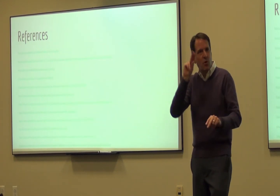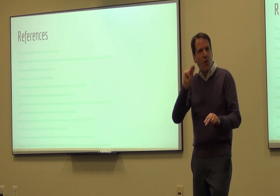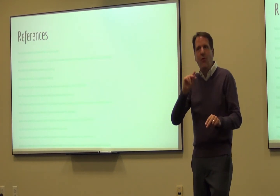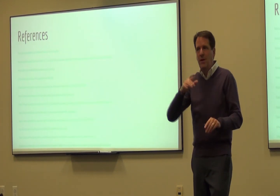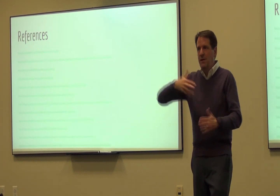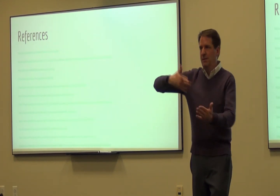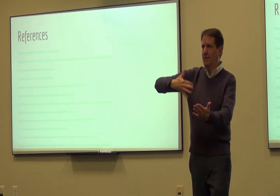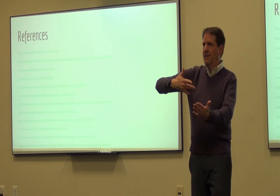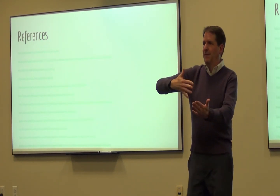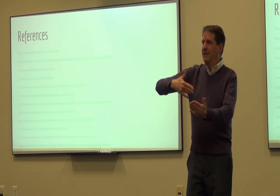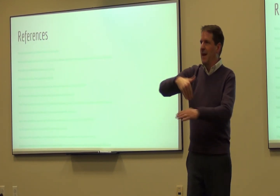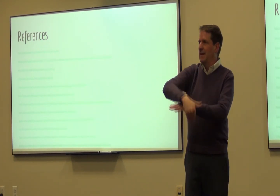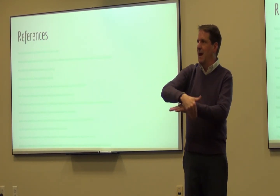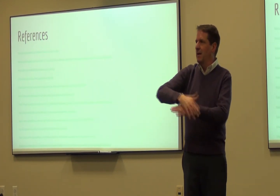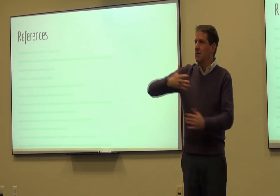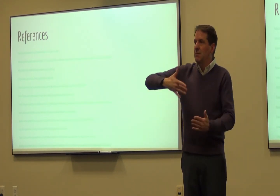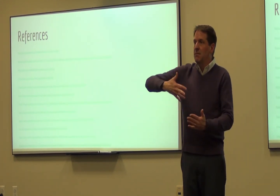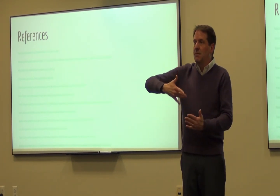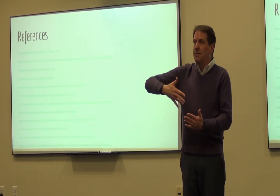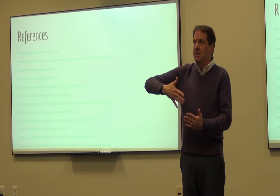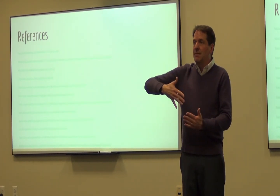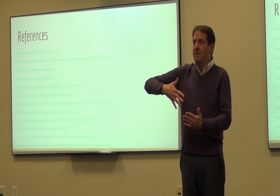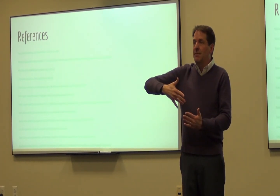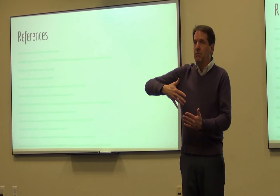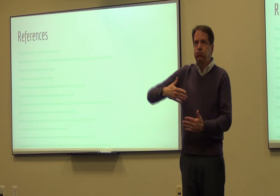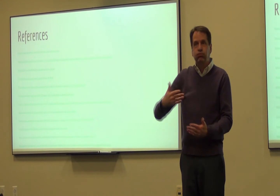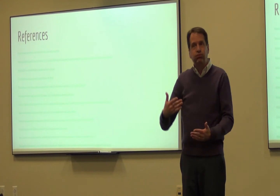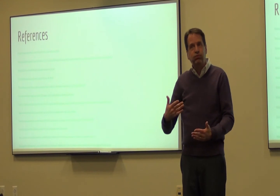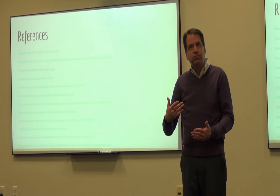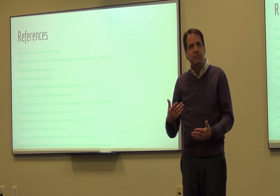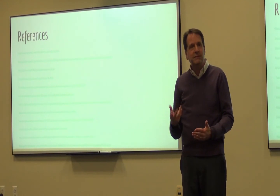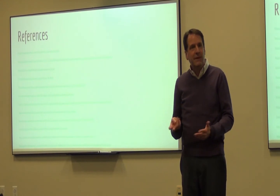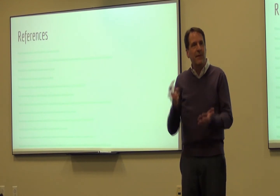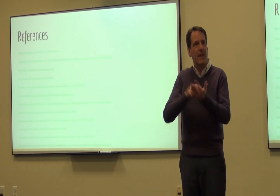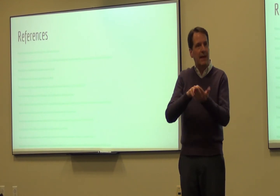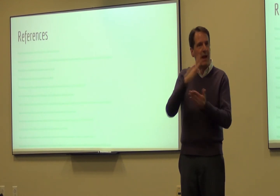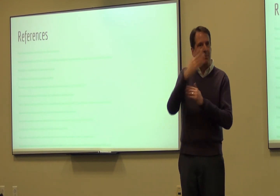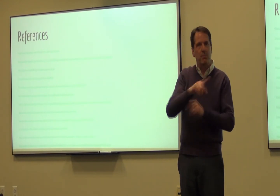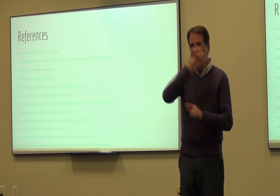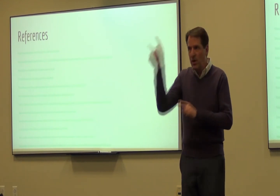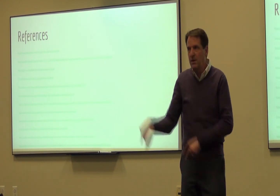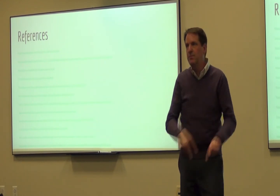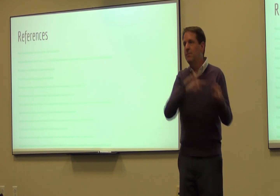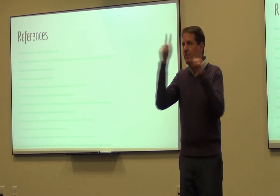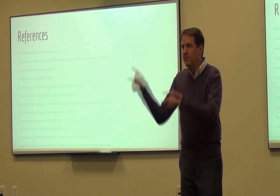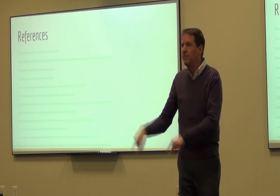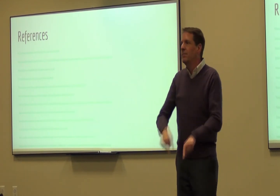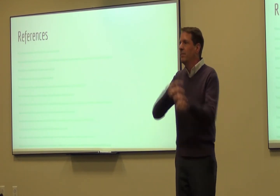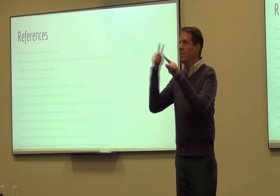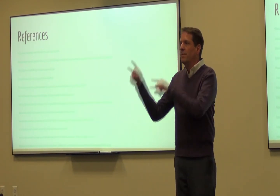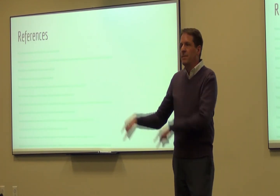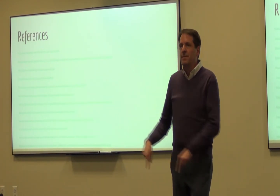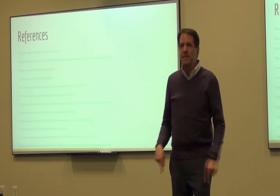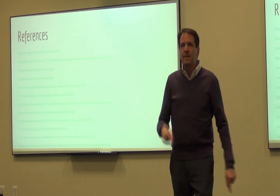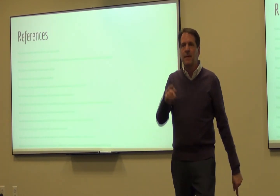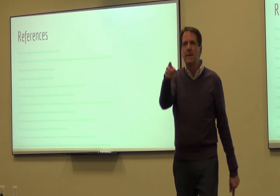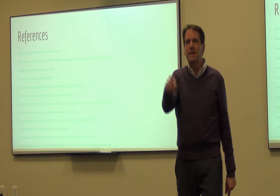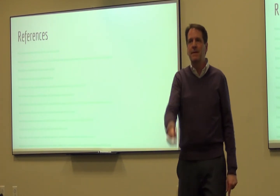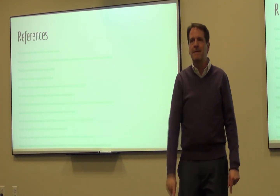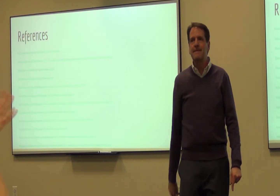done with the cram school, they end up studying even more on their own. So they have to then get up in the morning, go to school, then go to cram school, then